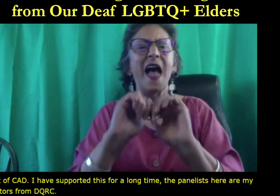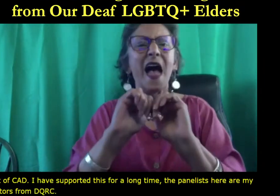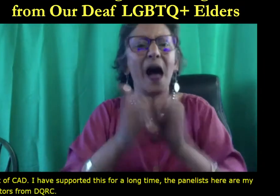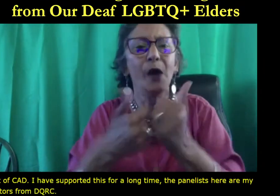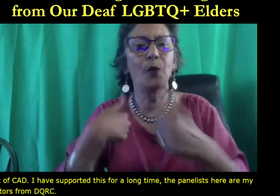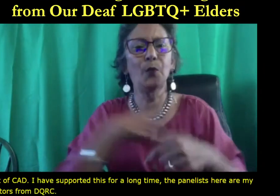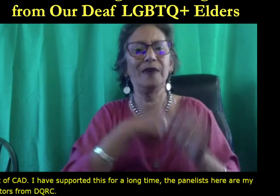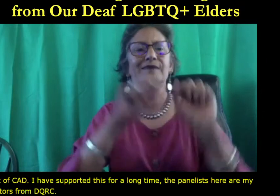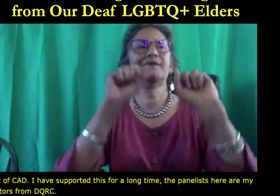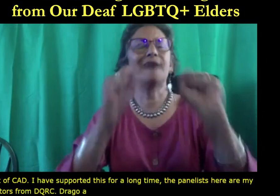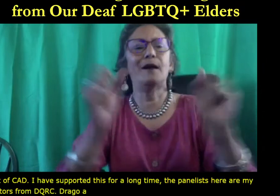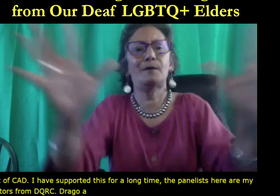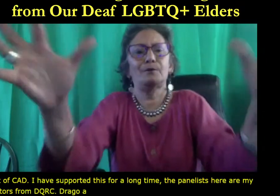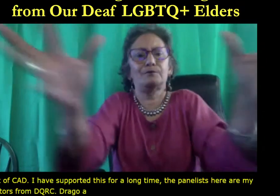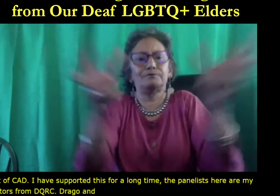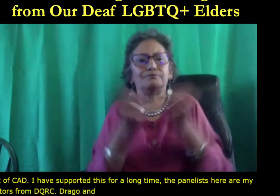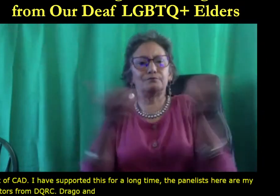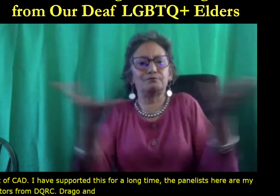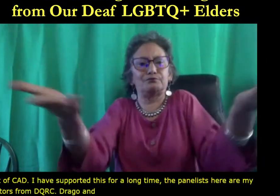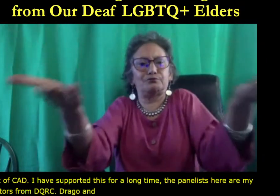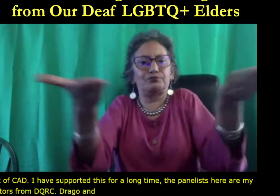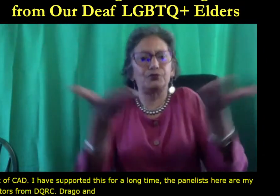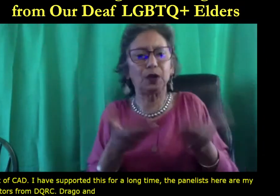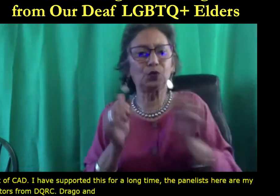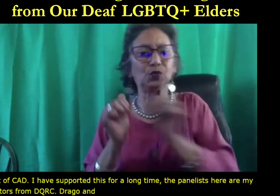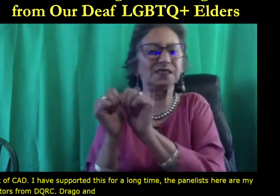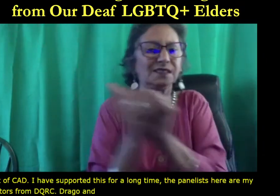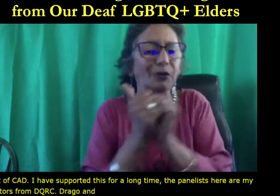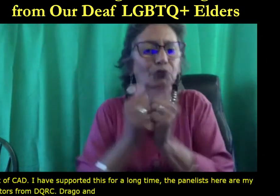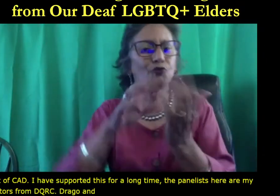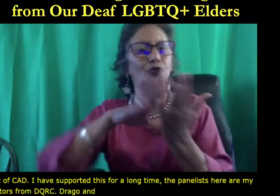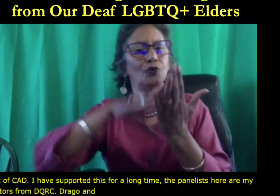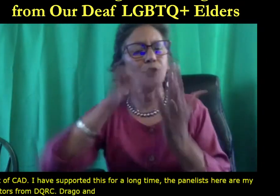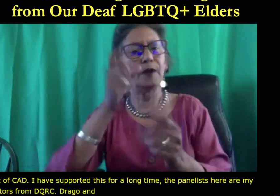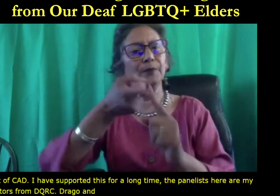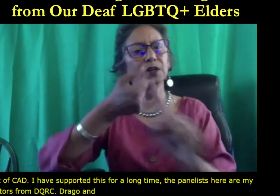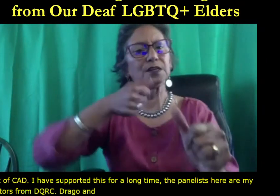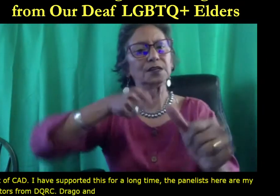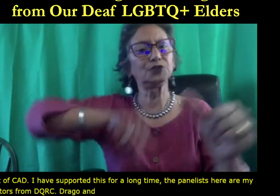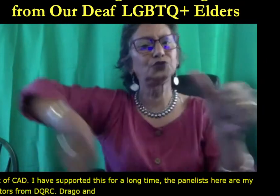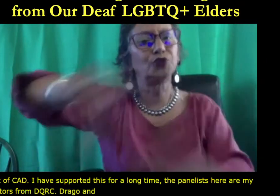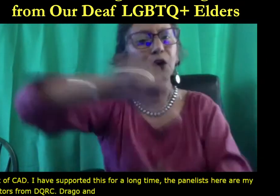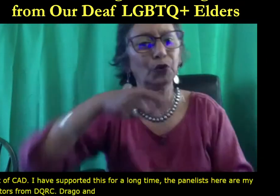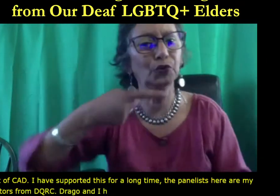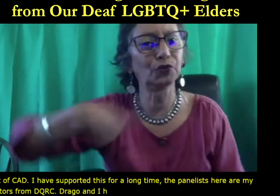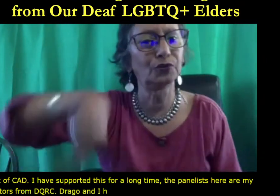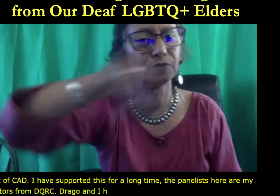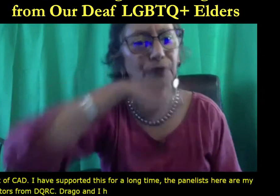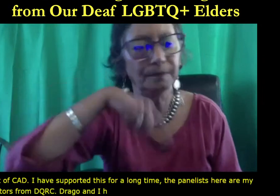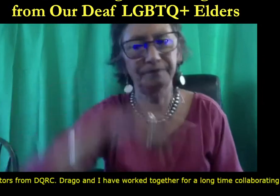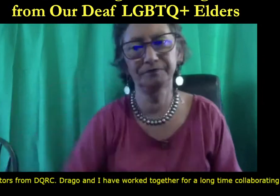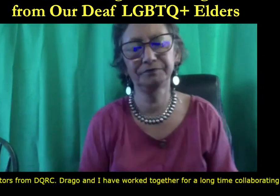collaborating on this we're wanting to bring in everyone together and learn from each other